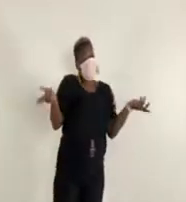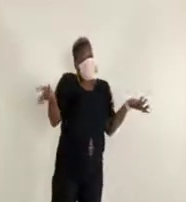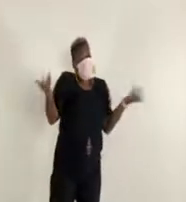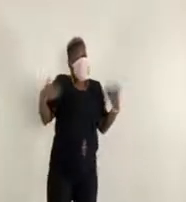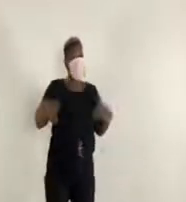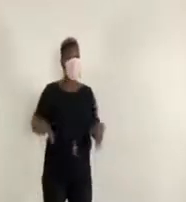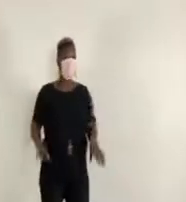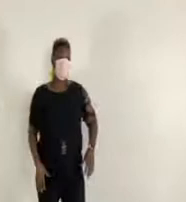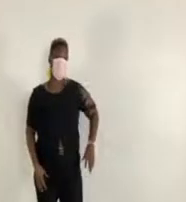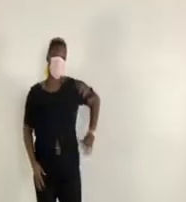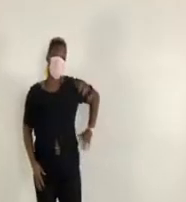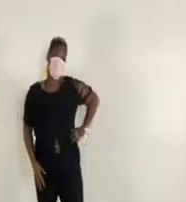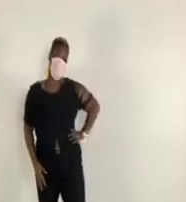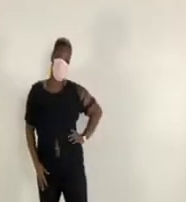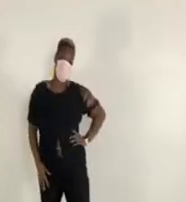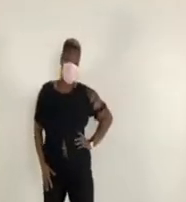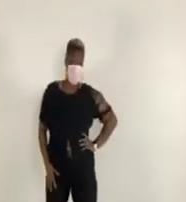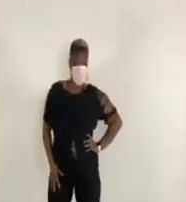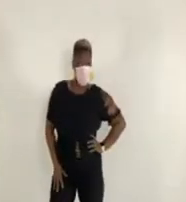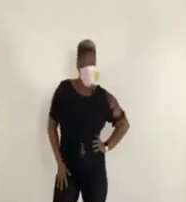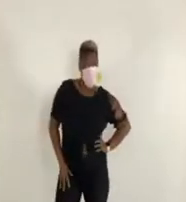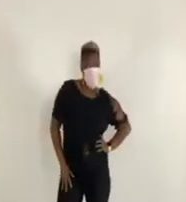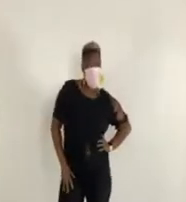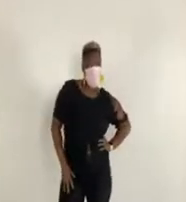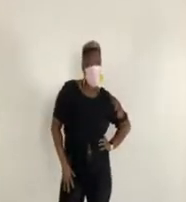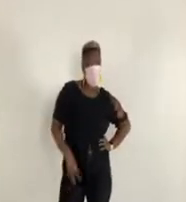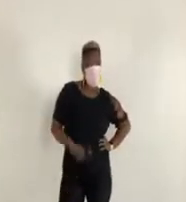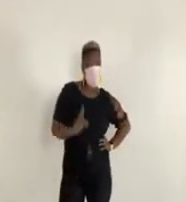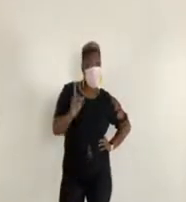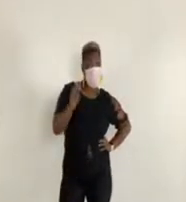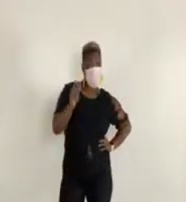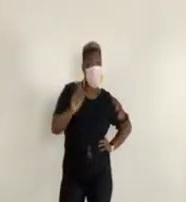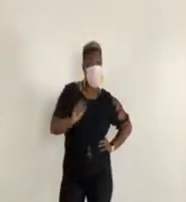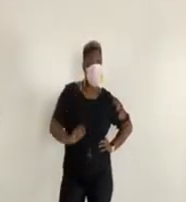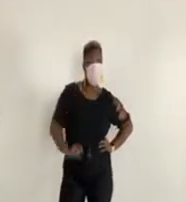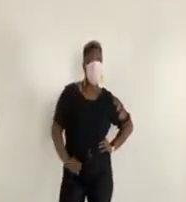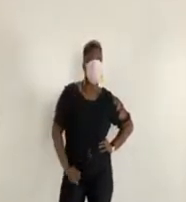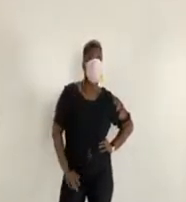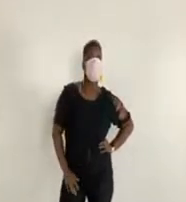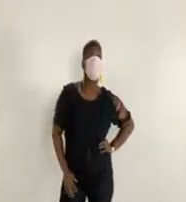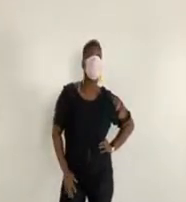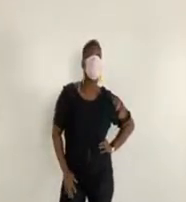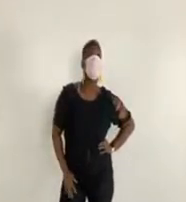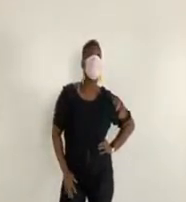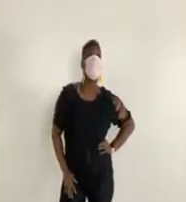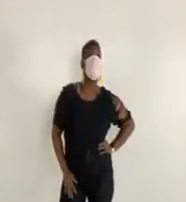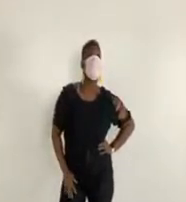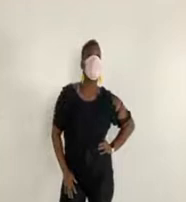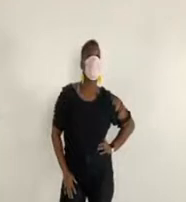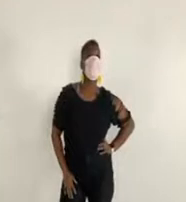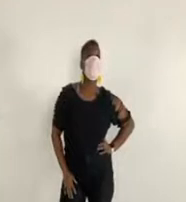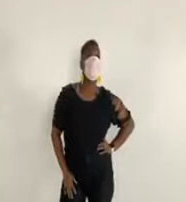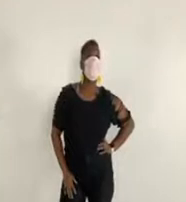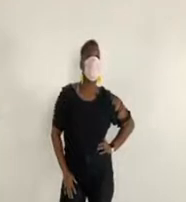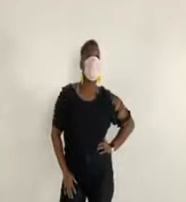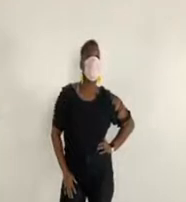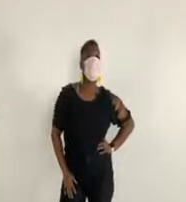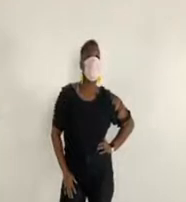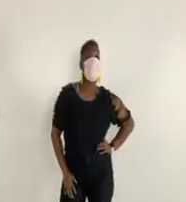so far. Who dare to approaches when everybody thinks I live with